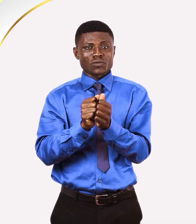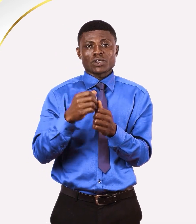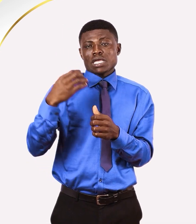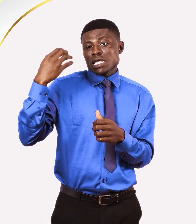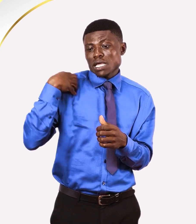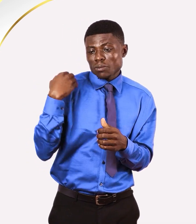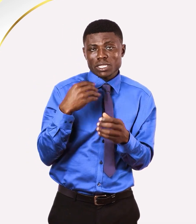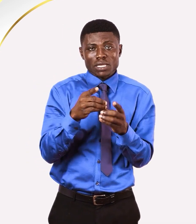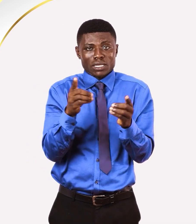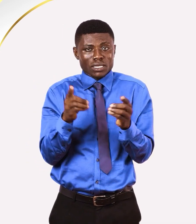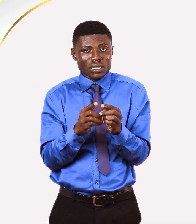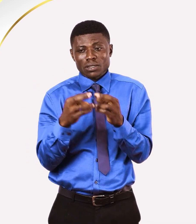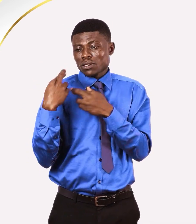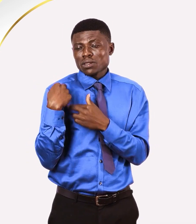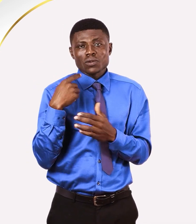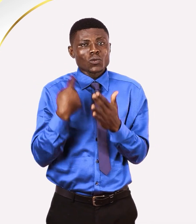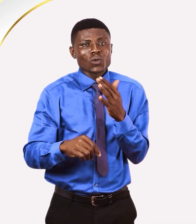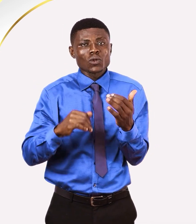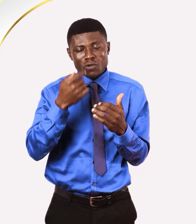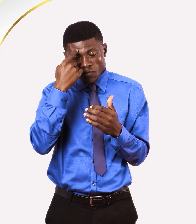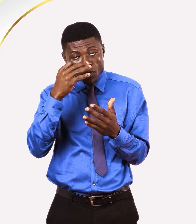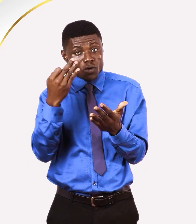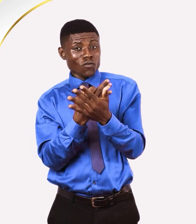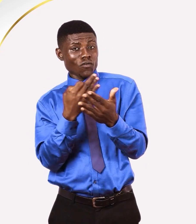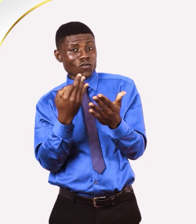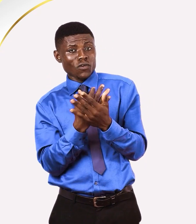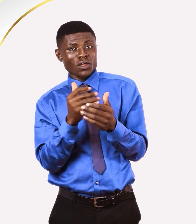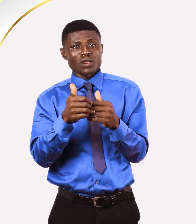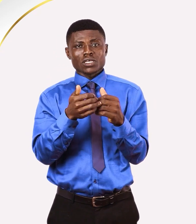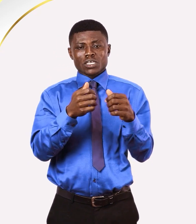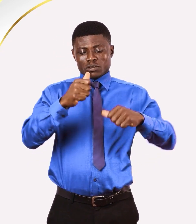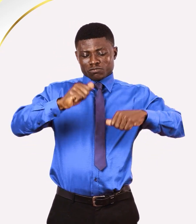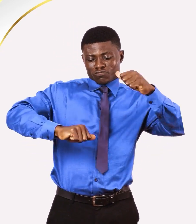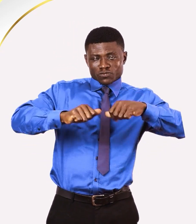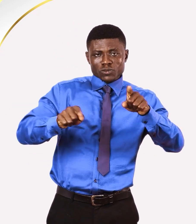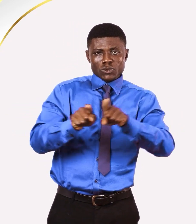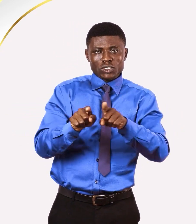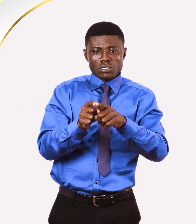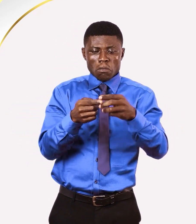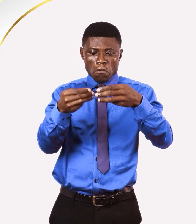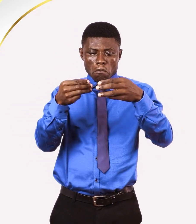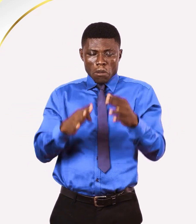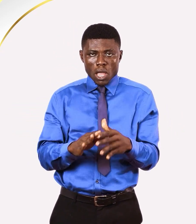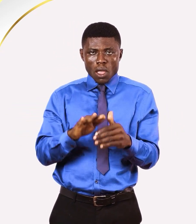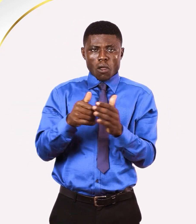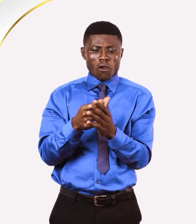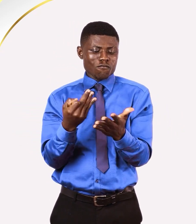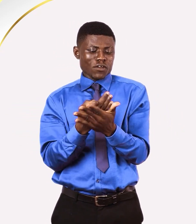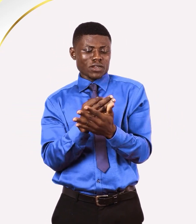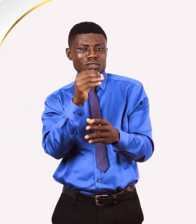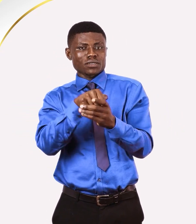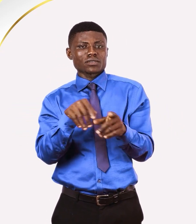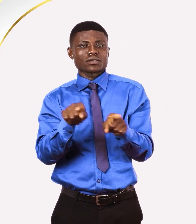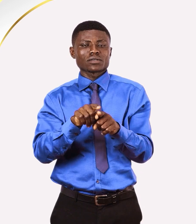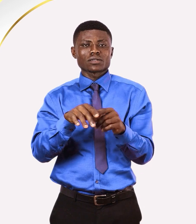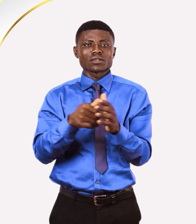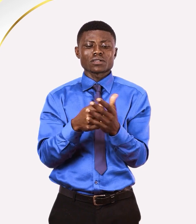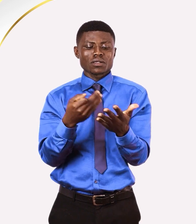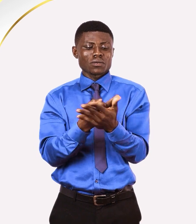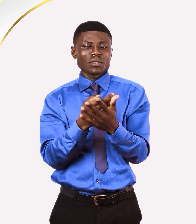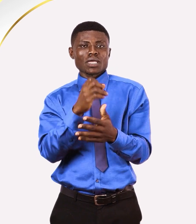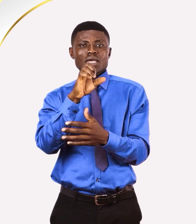capital department is responsible for the financial administration and management of the finances and